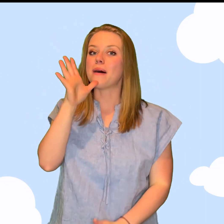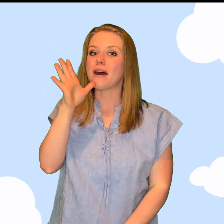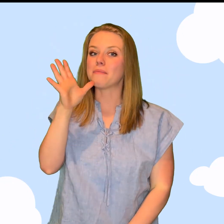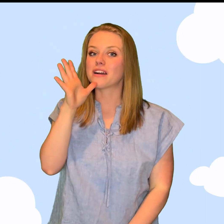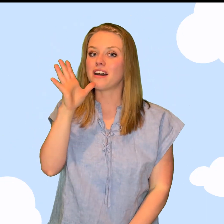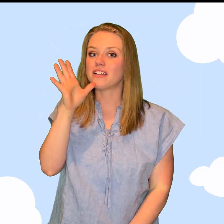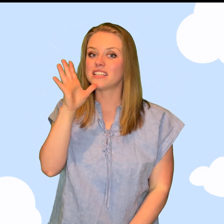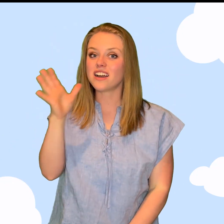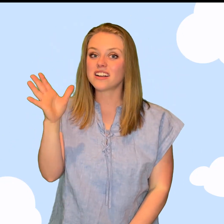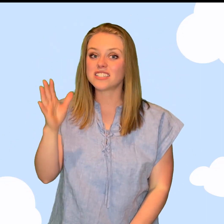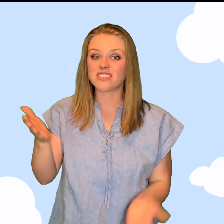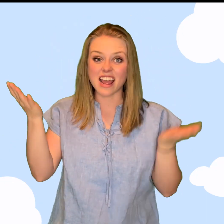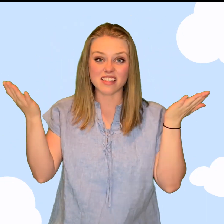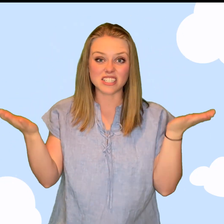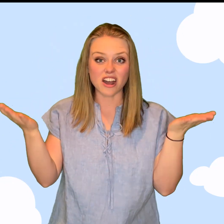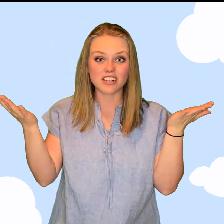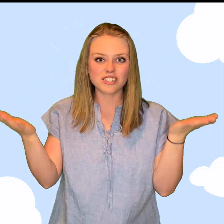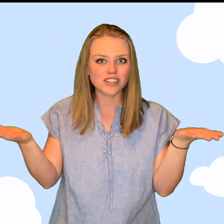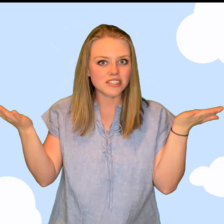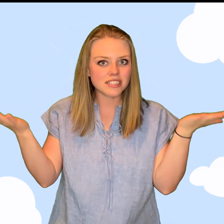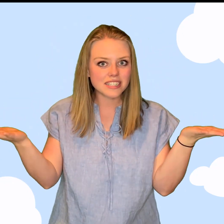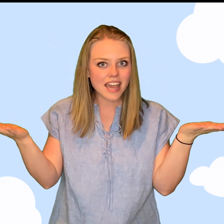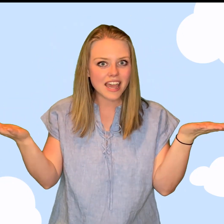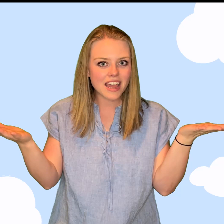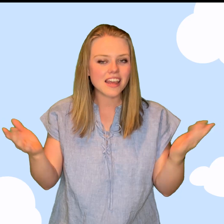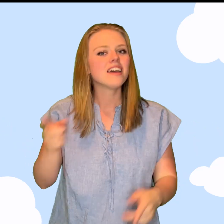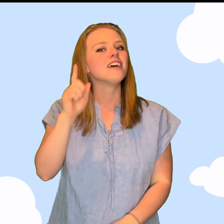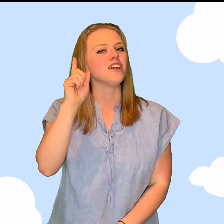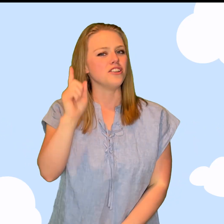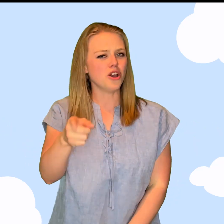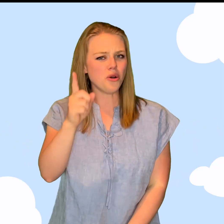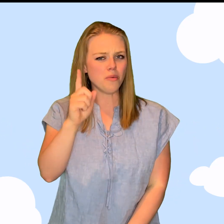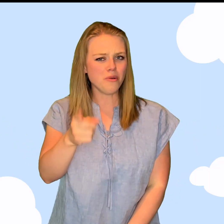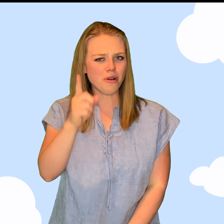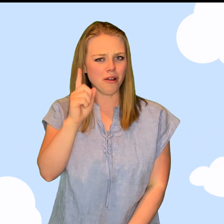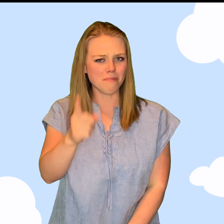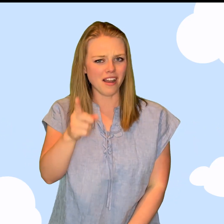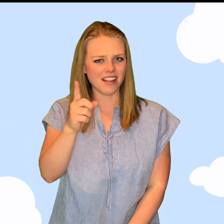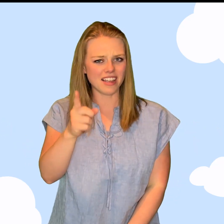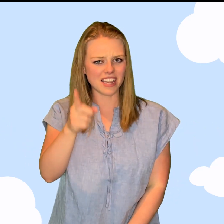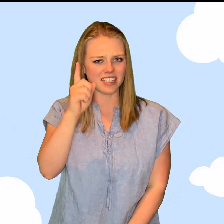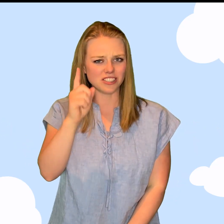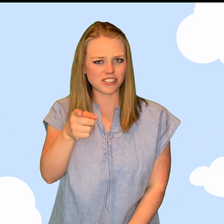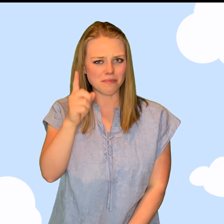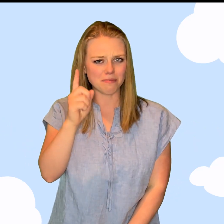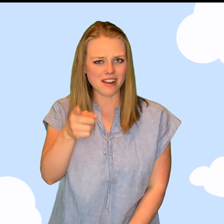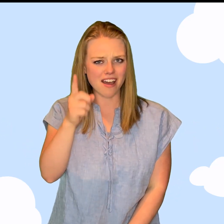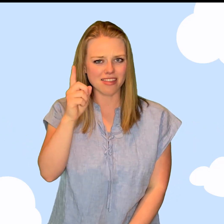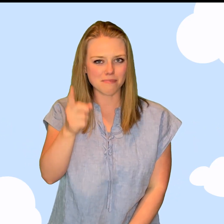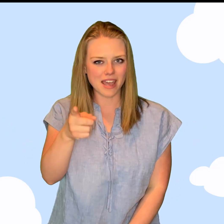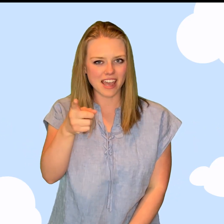Mama called the doctor and the doctor said, "No more monkeys jumping on the